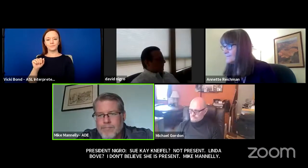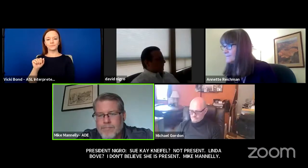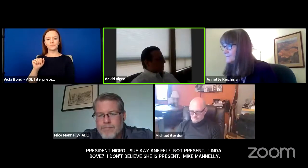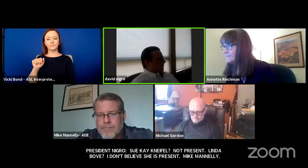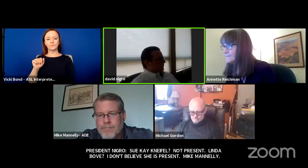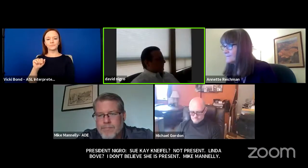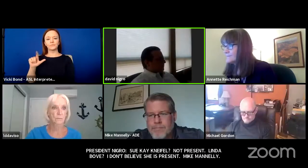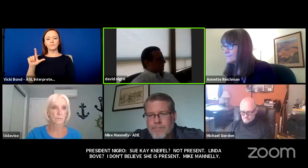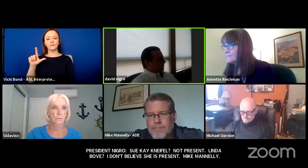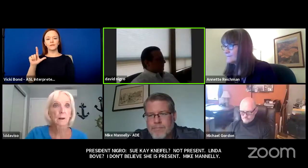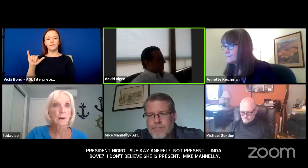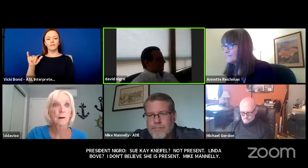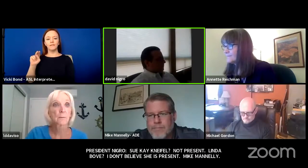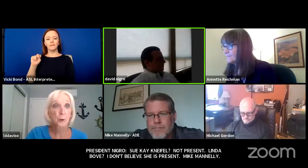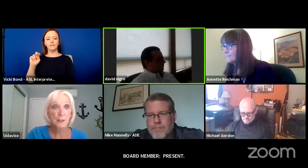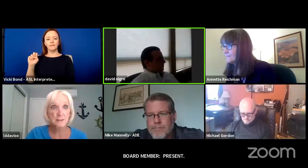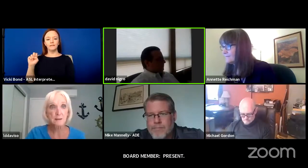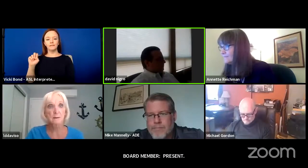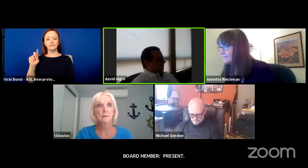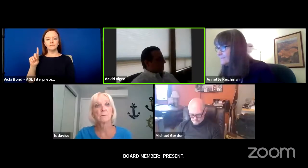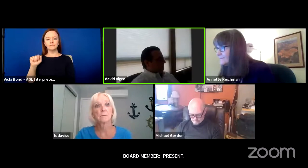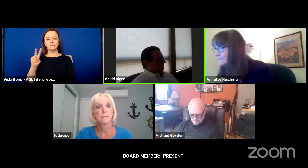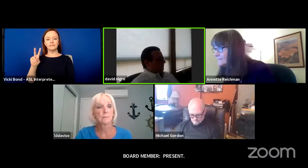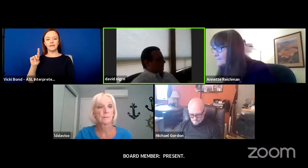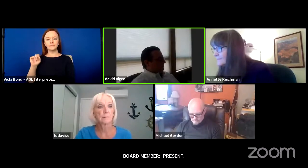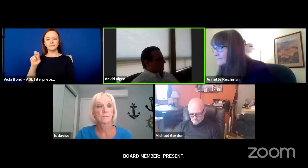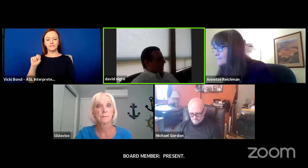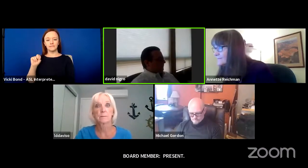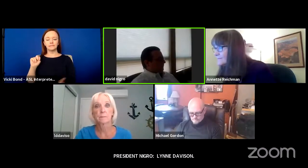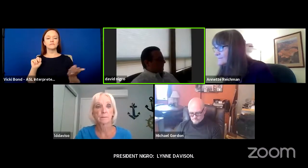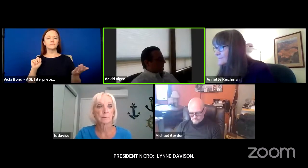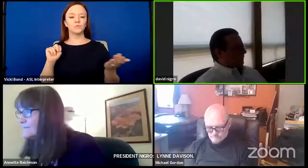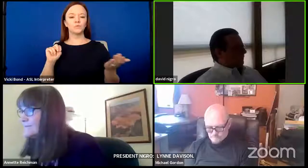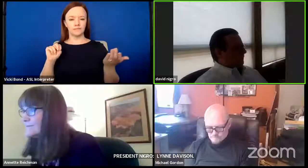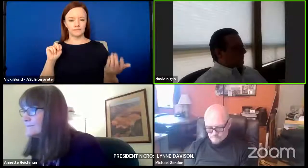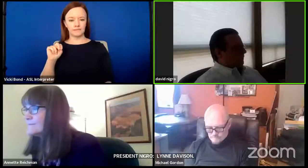Okay. Lynn Davidson. Present.